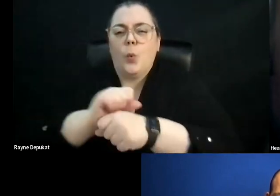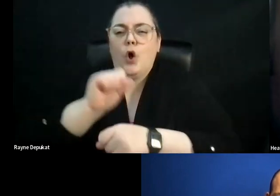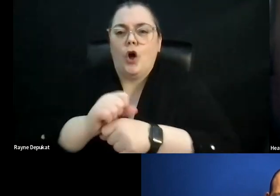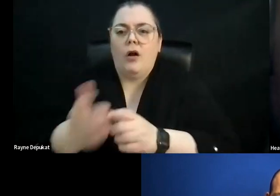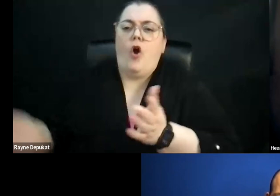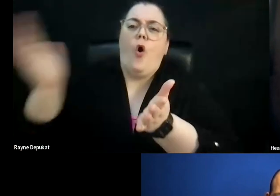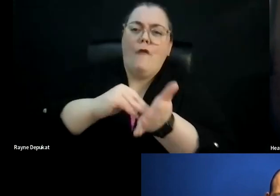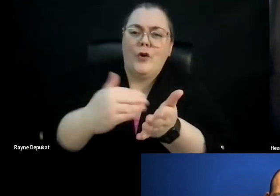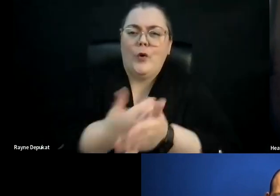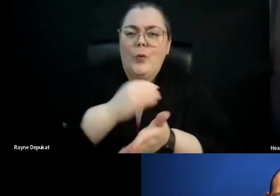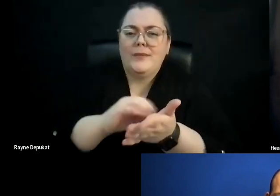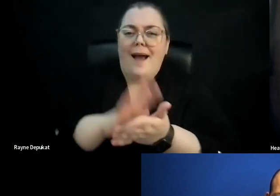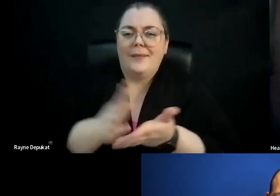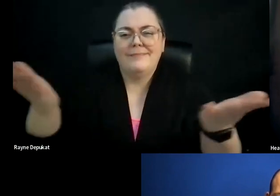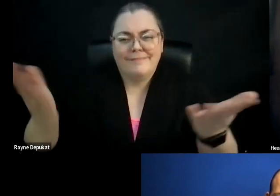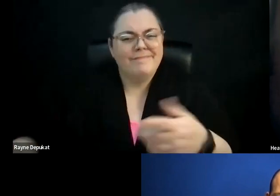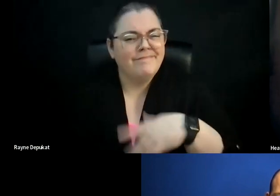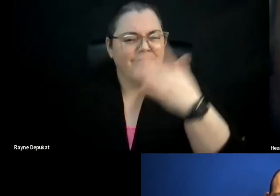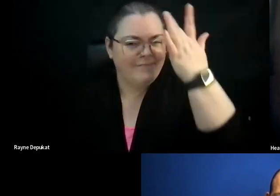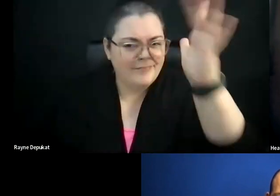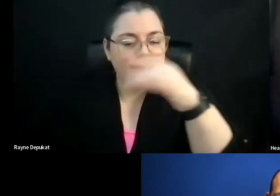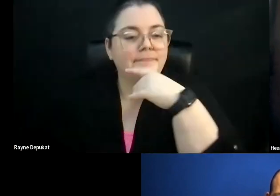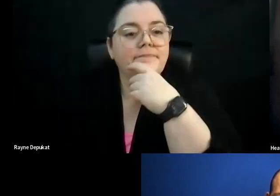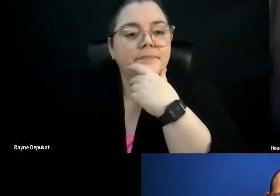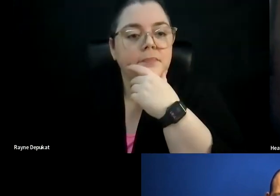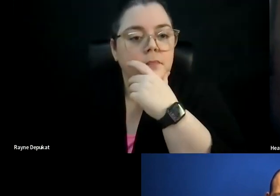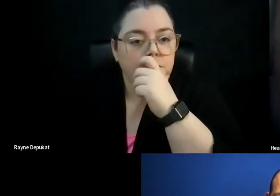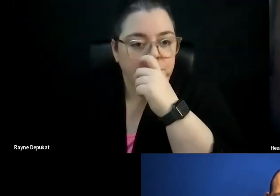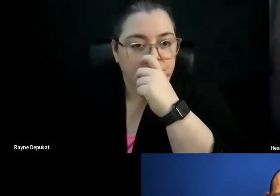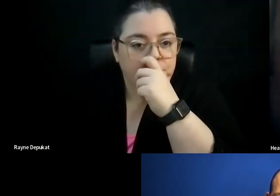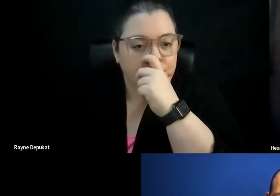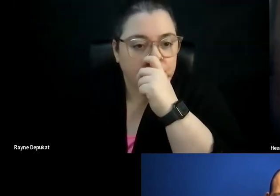I do agree with you. It's less work, you know, we don't have to write this whole document over again, so that was clever.